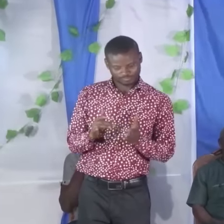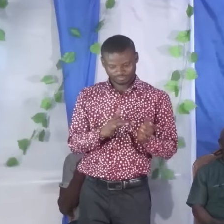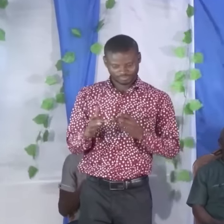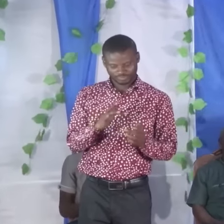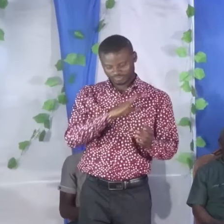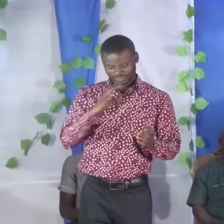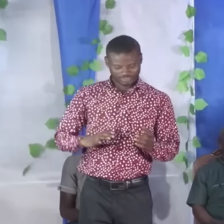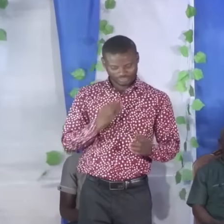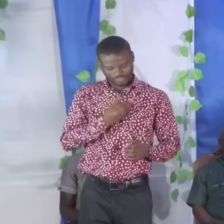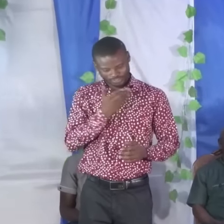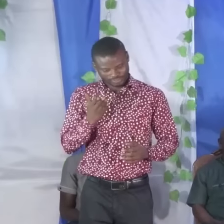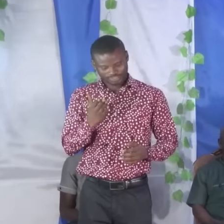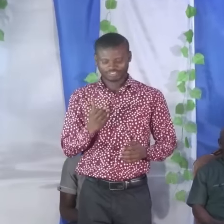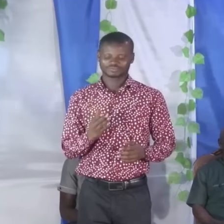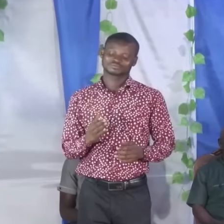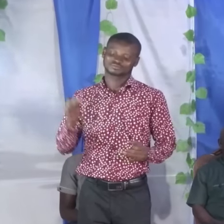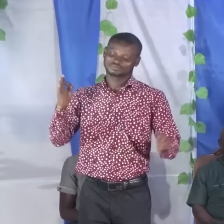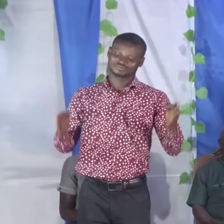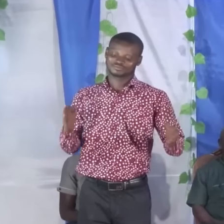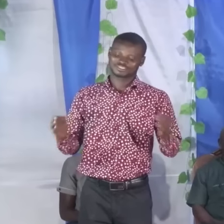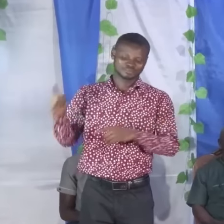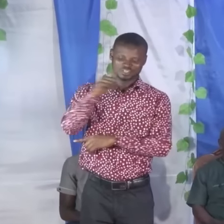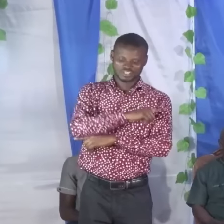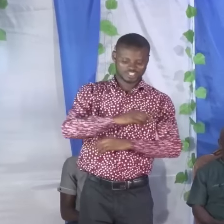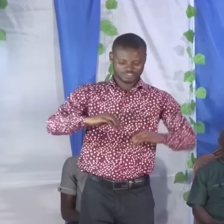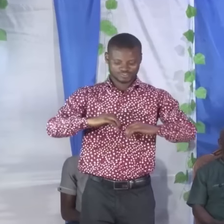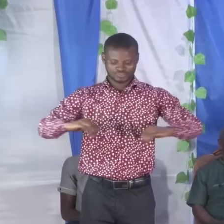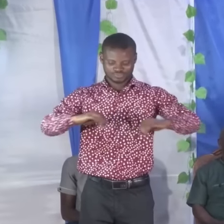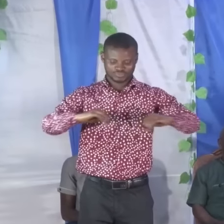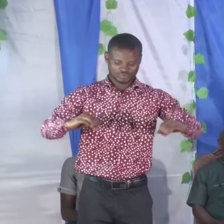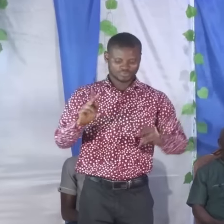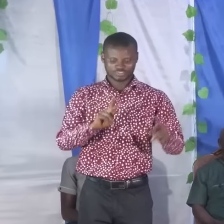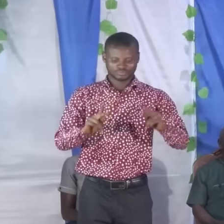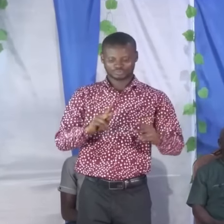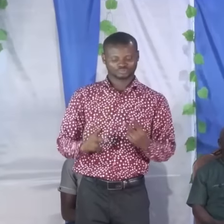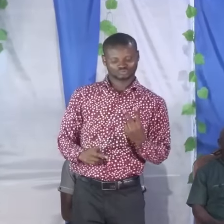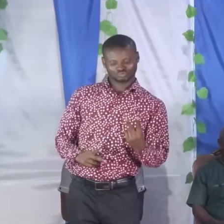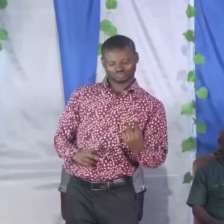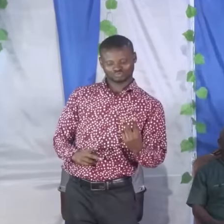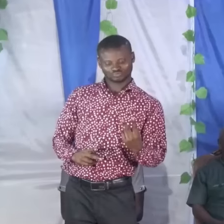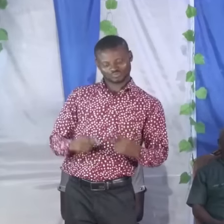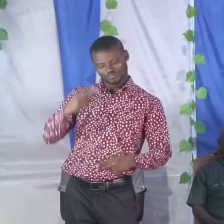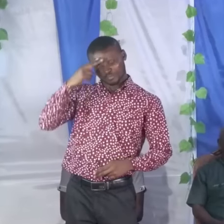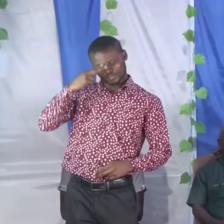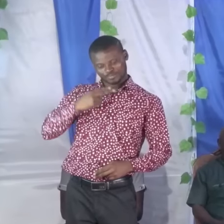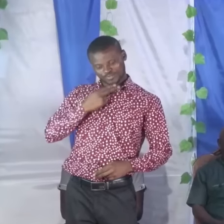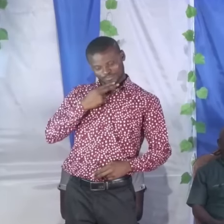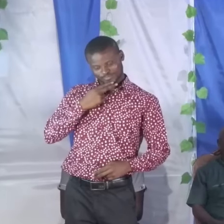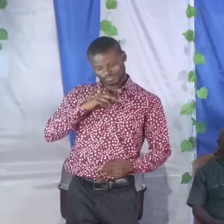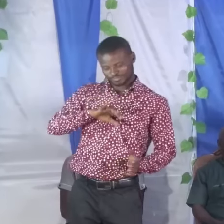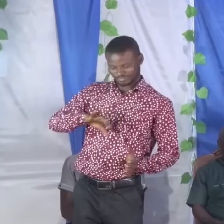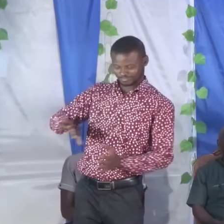benkum so na wade enyai agyan nsa nipa so na wa ka kire emponche